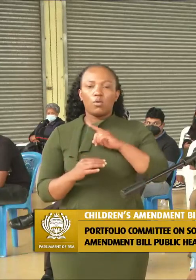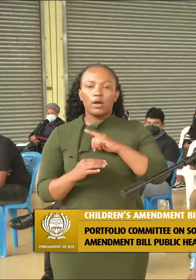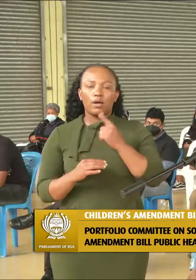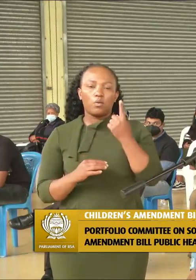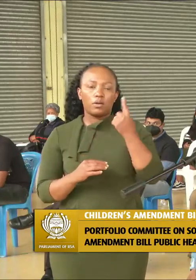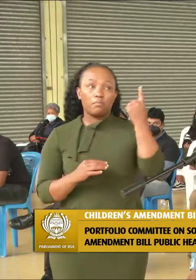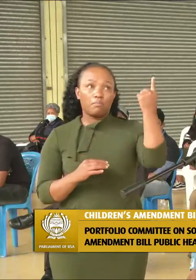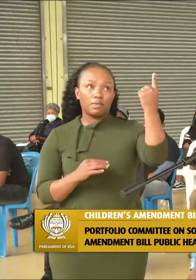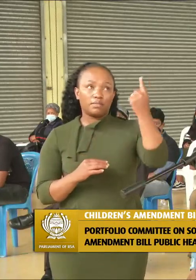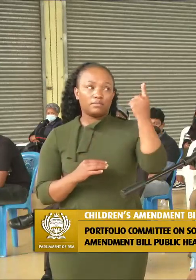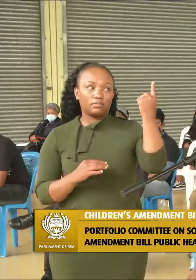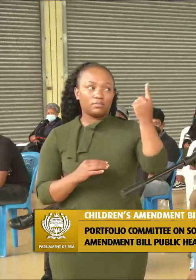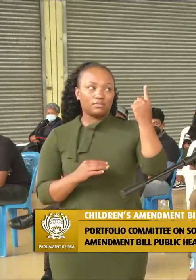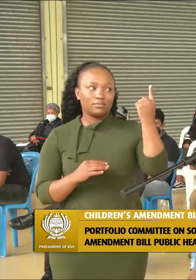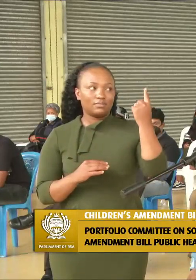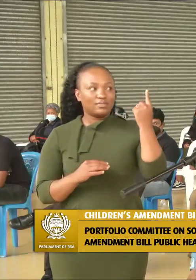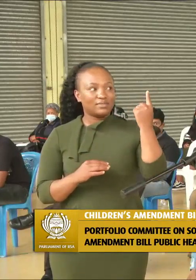the